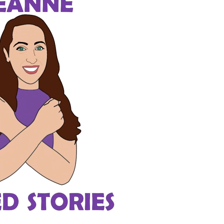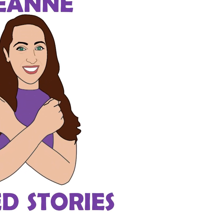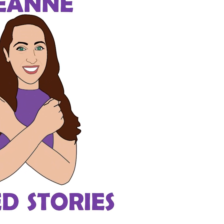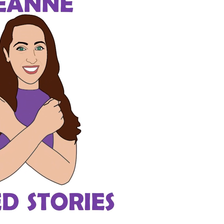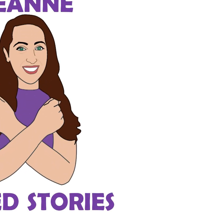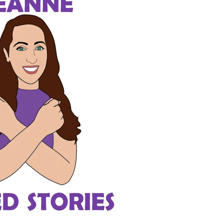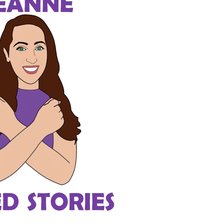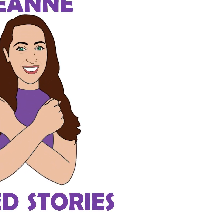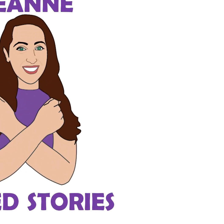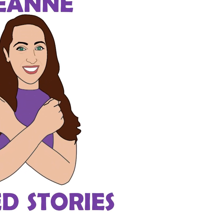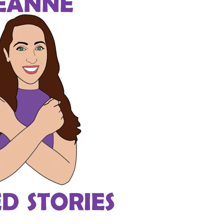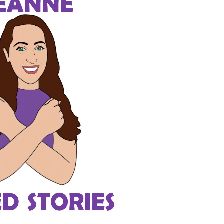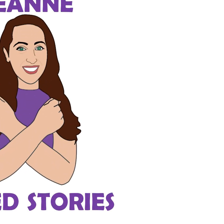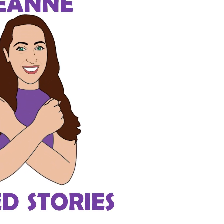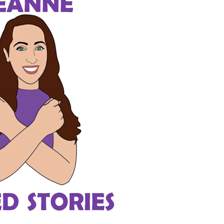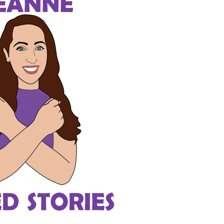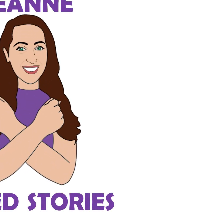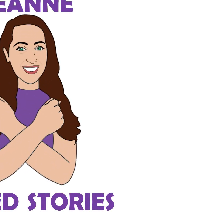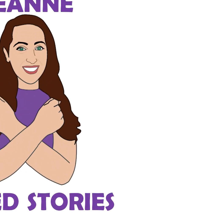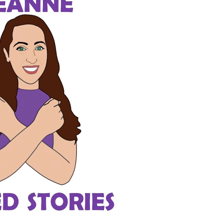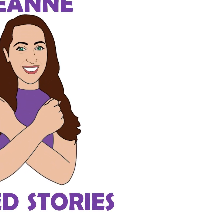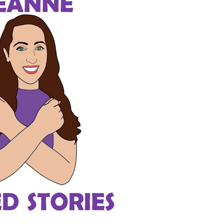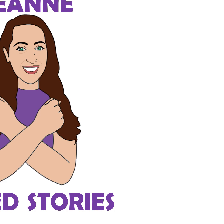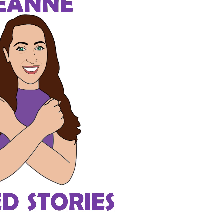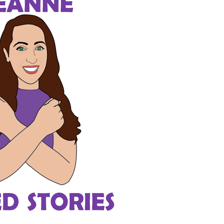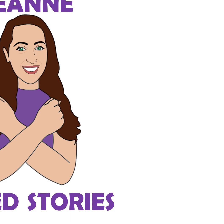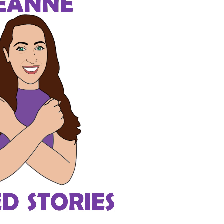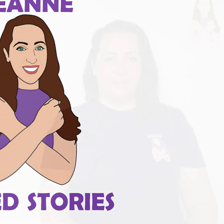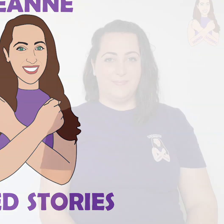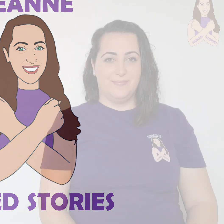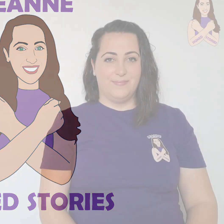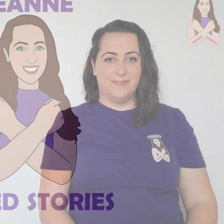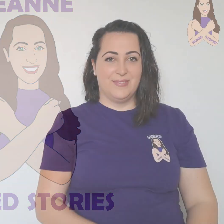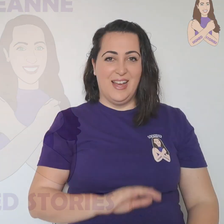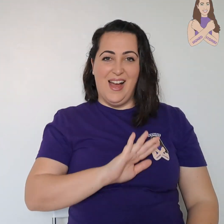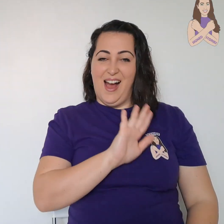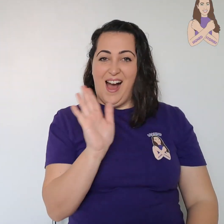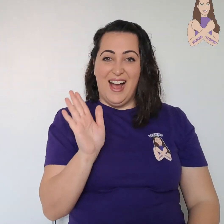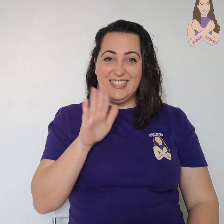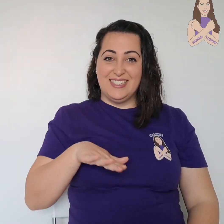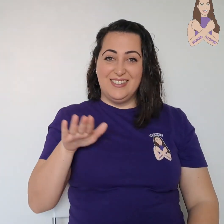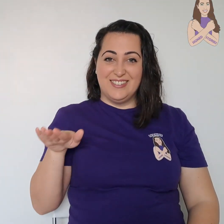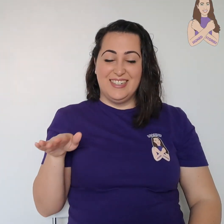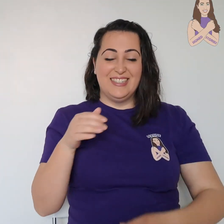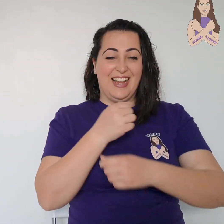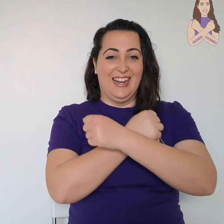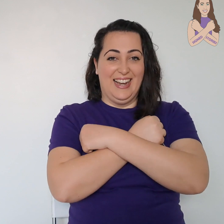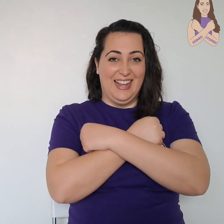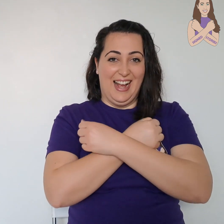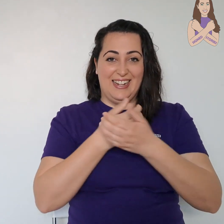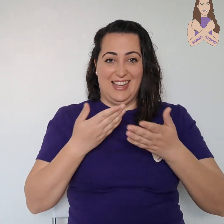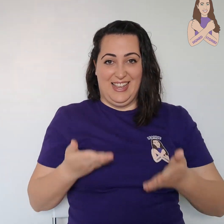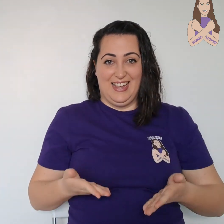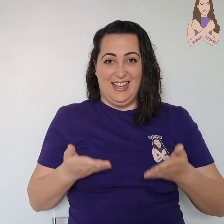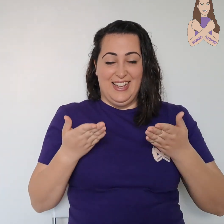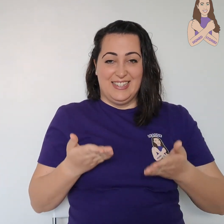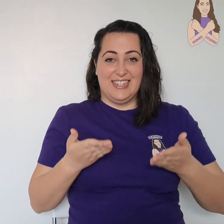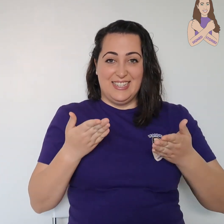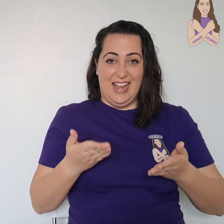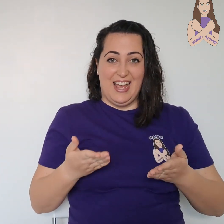Lunchtime Stories! Yay! Hi children, Leanne here.